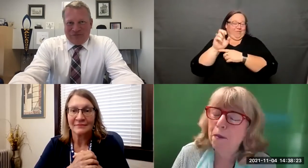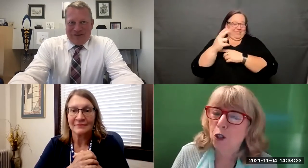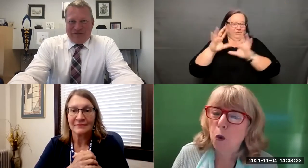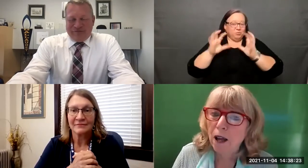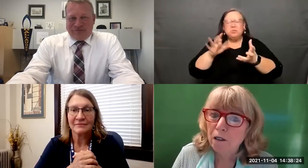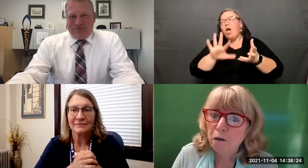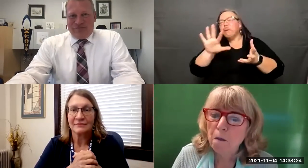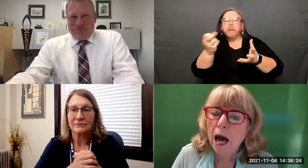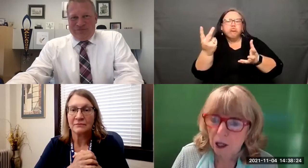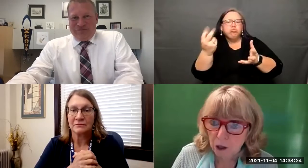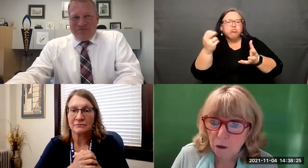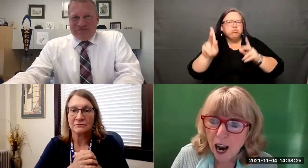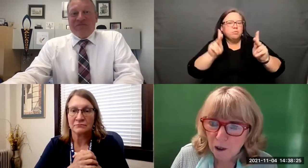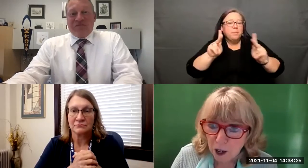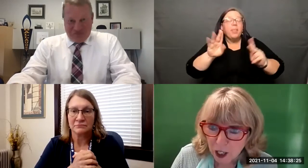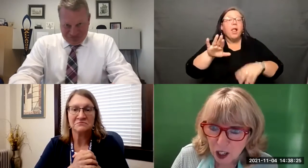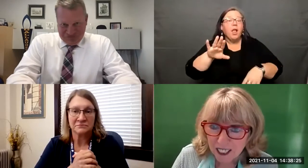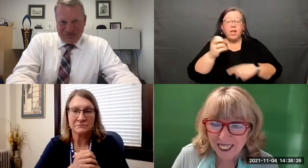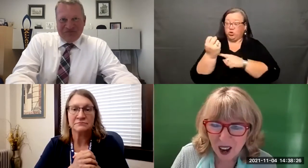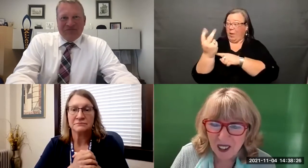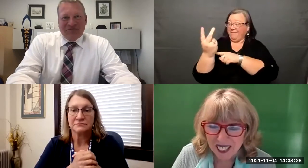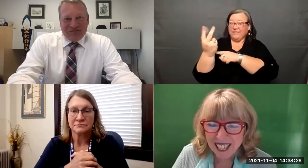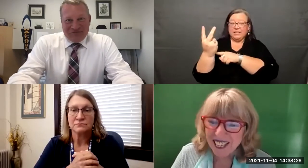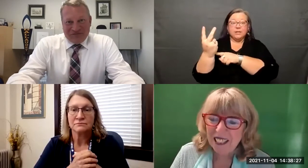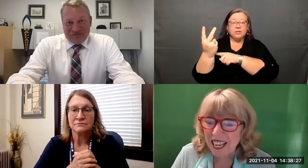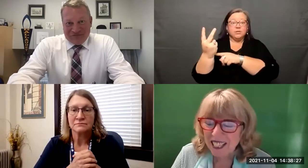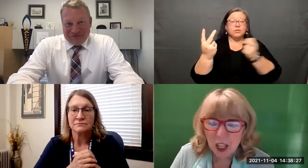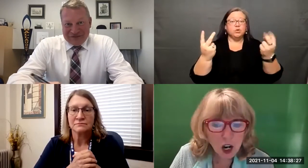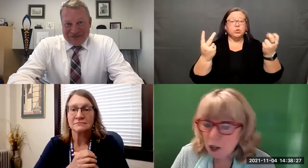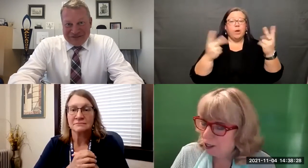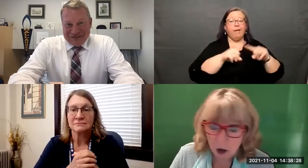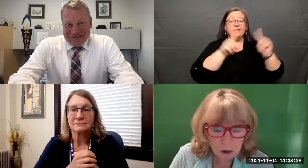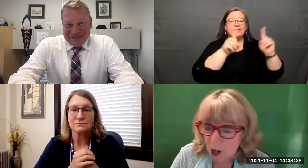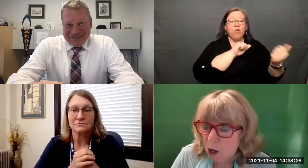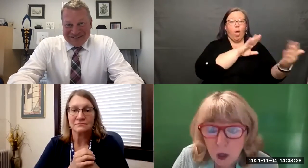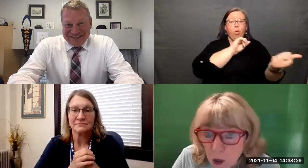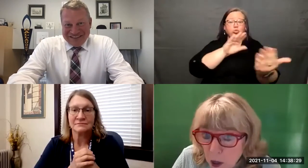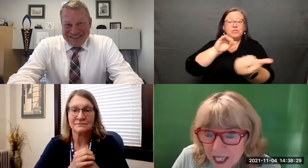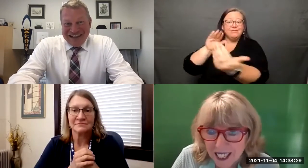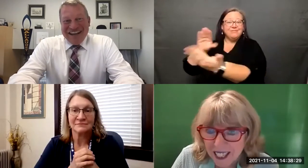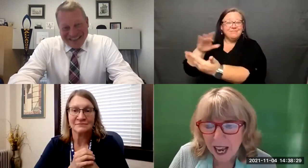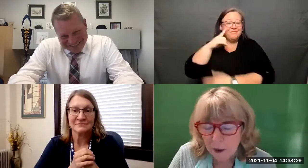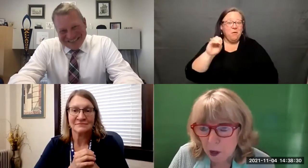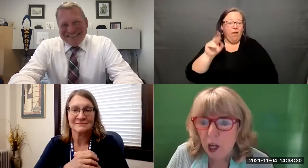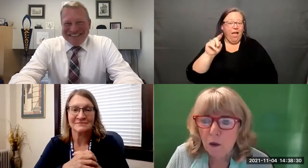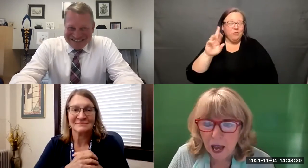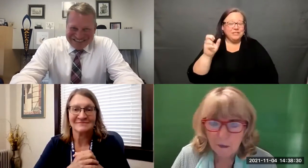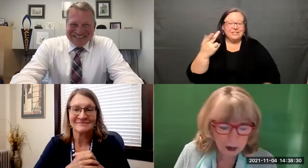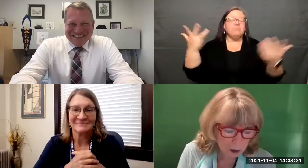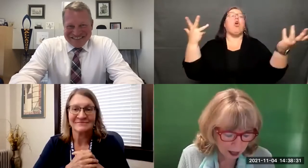about 12 different models for outreach. So lesson learned, no school is the same. We know that, but I think